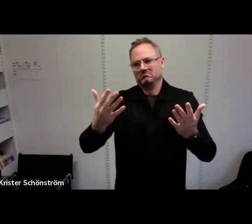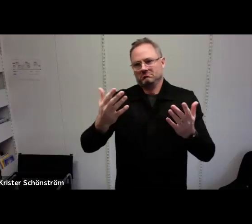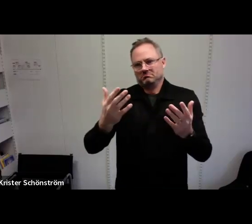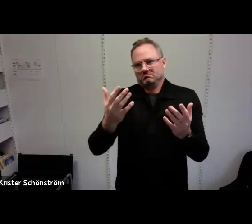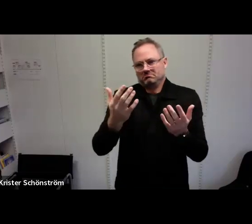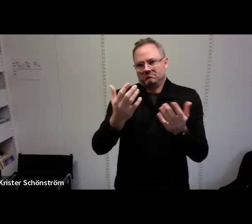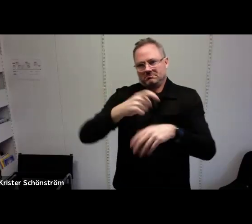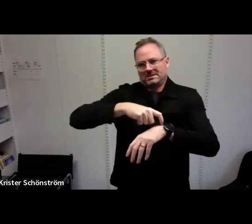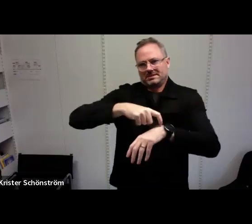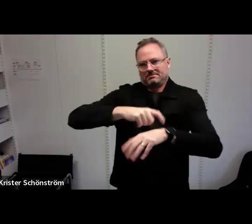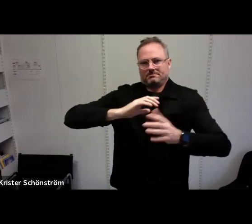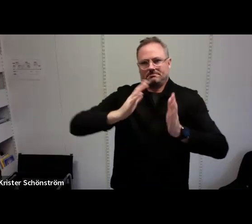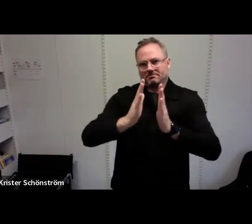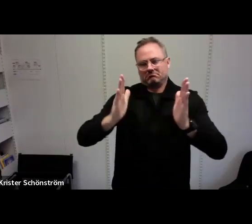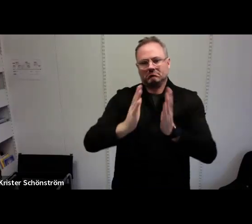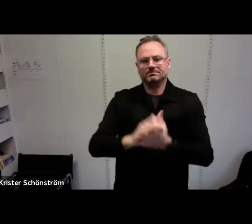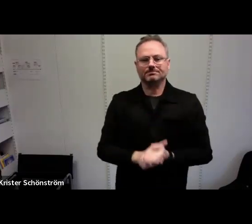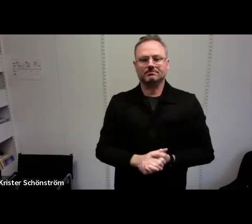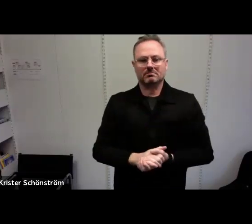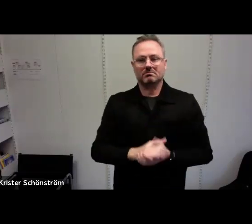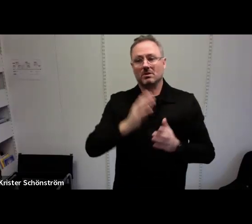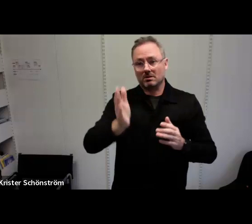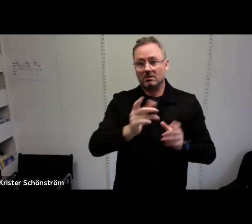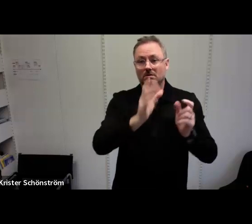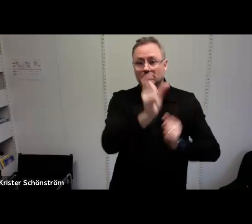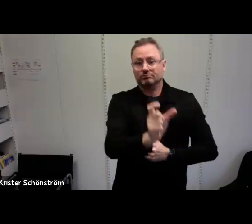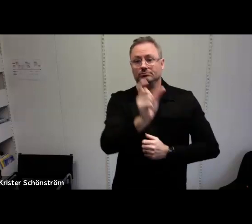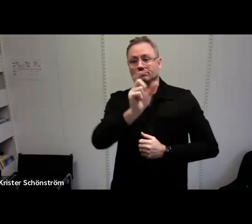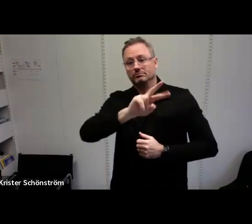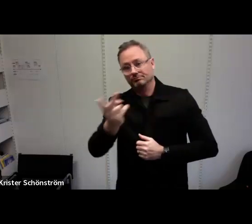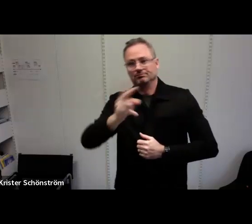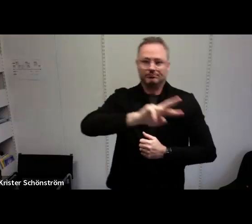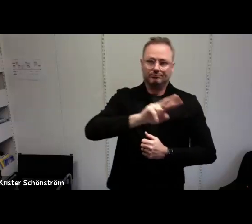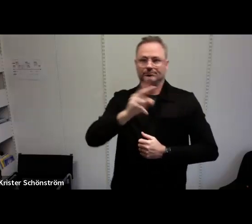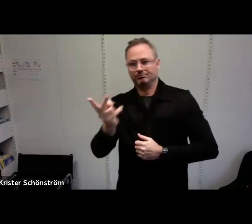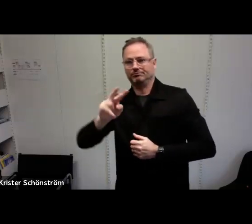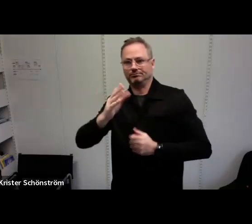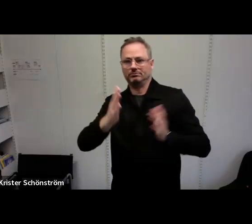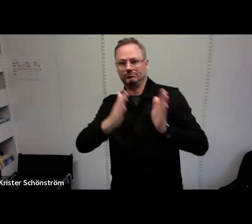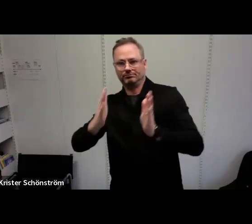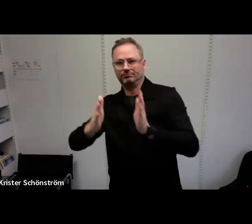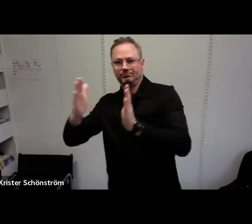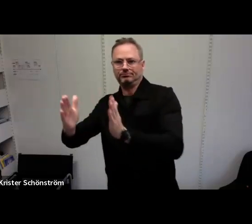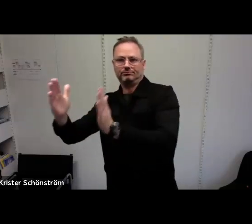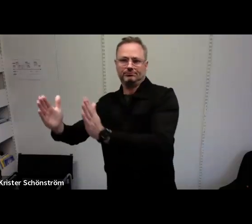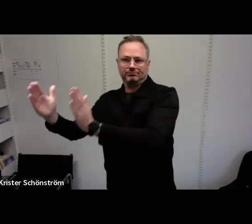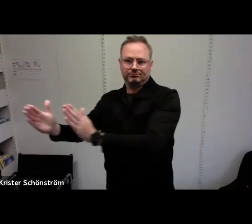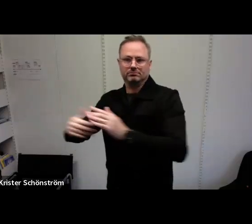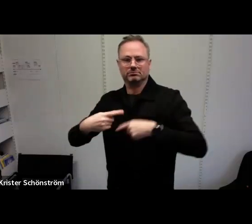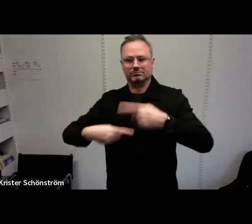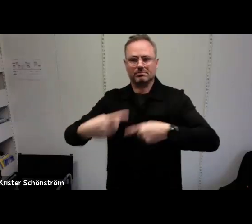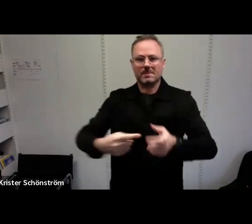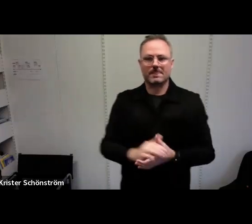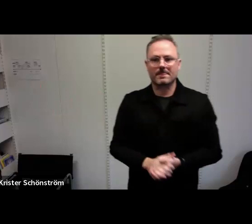And they're allotted a certain amount of time in which to do that, depending on how long the original sentence was, right? And then this goes on in